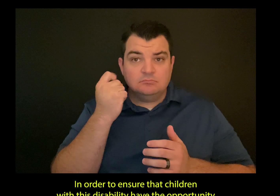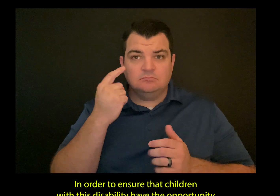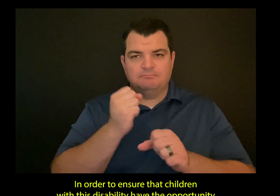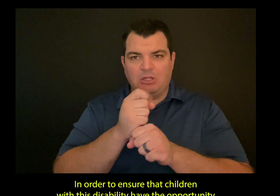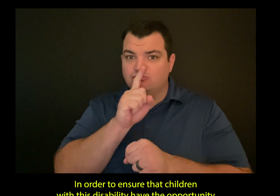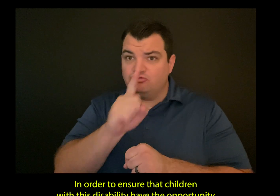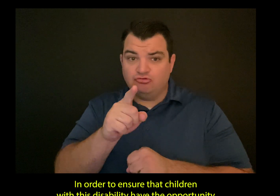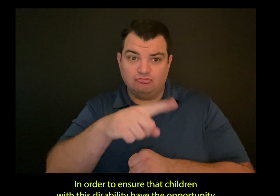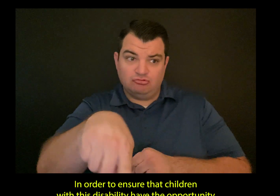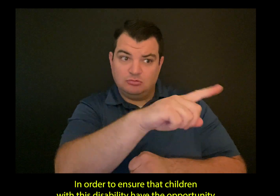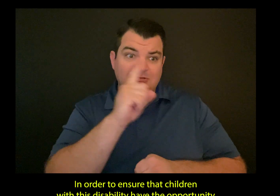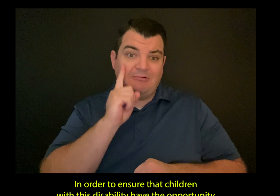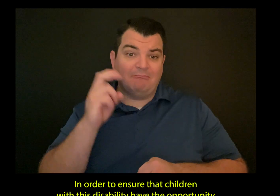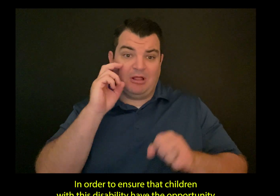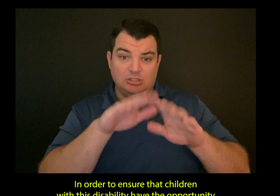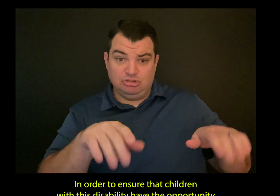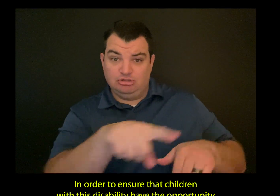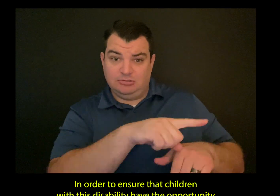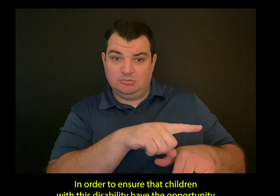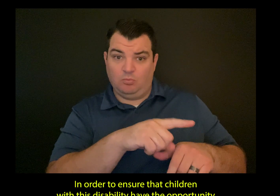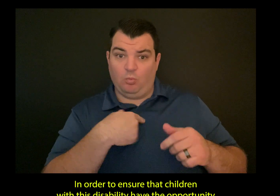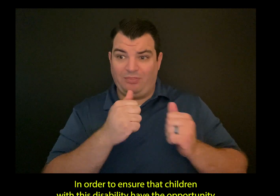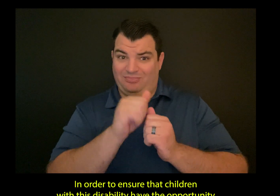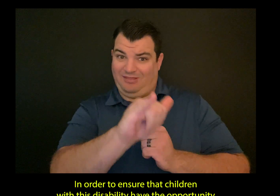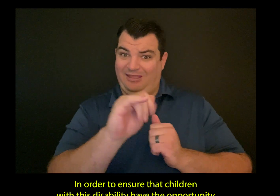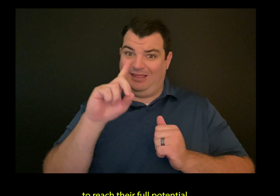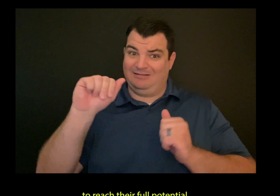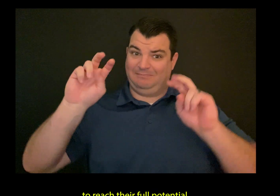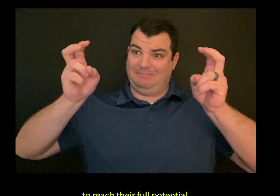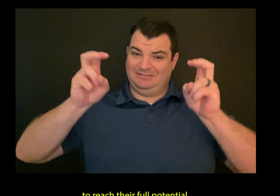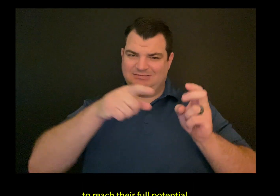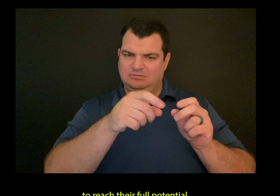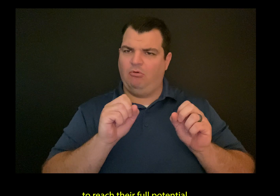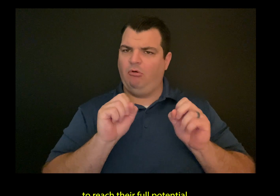In order to ensure that children with this disability have the opportunity to reach their full potential.